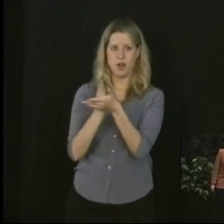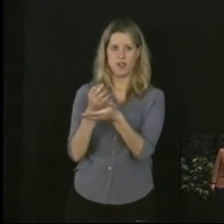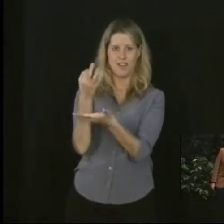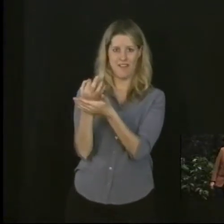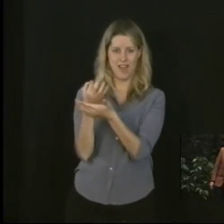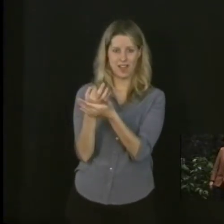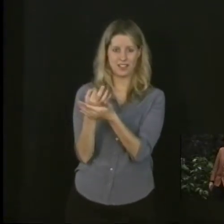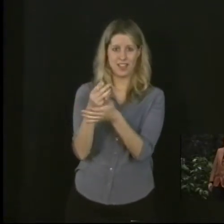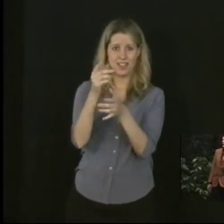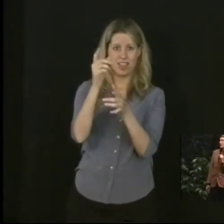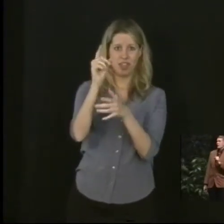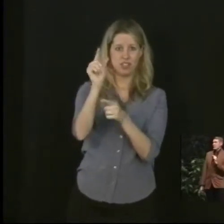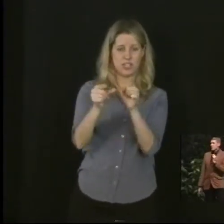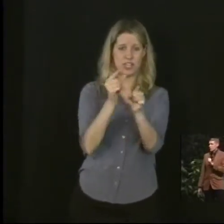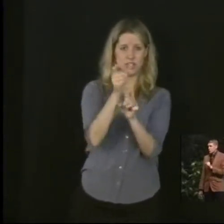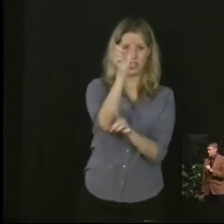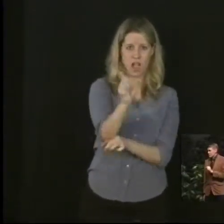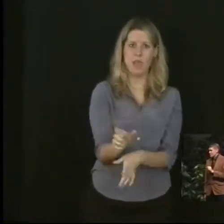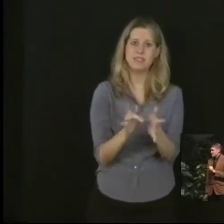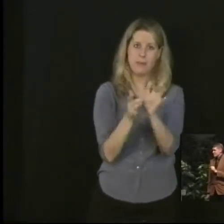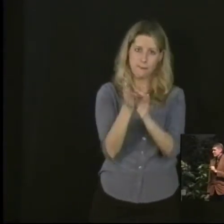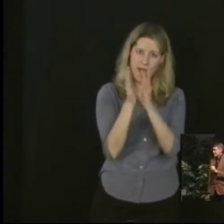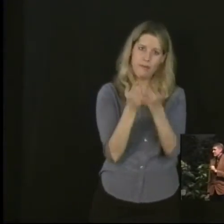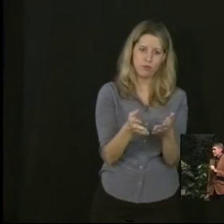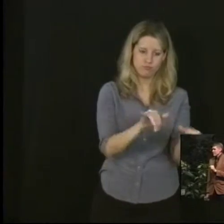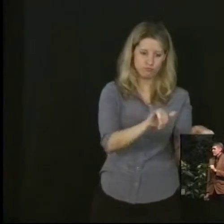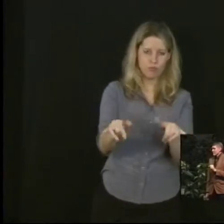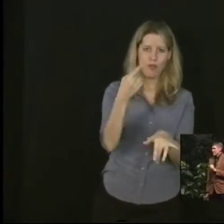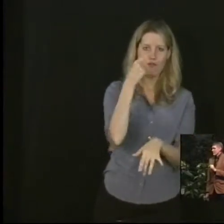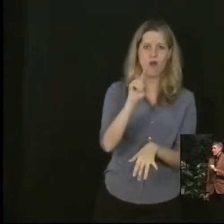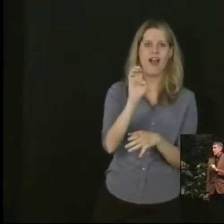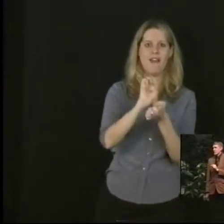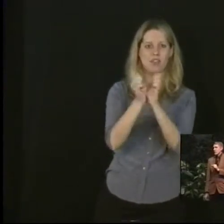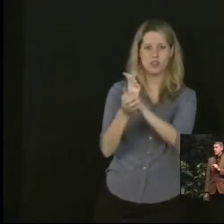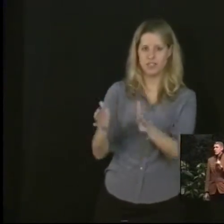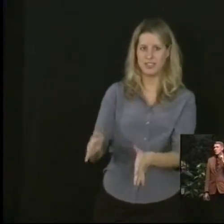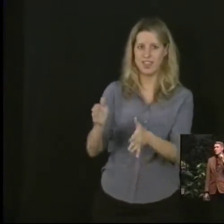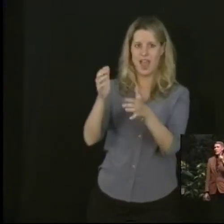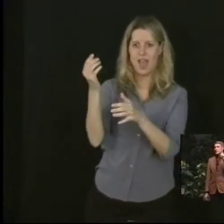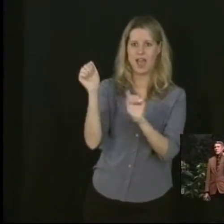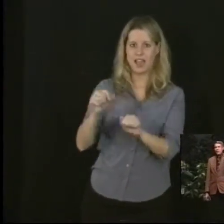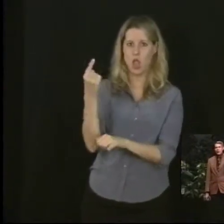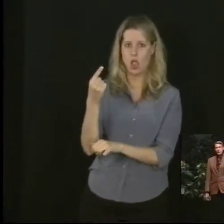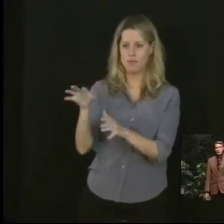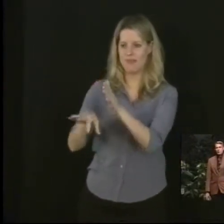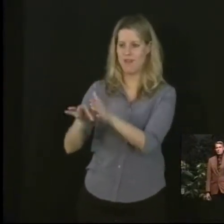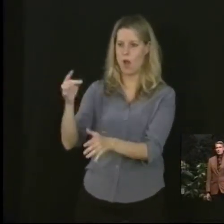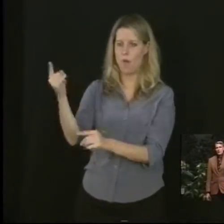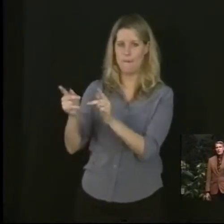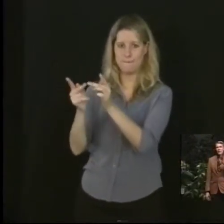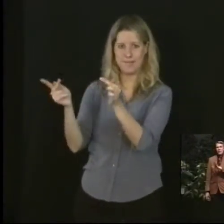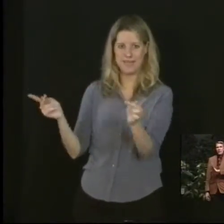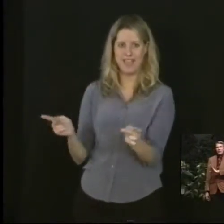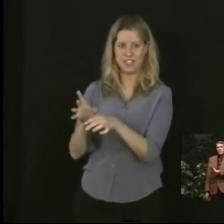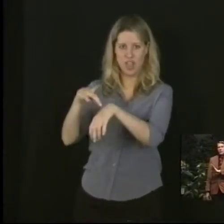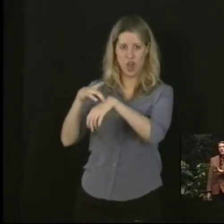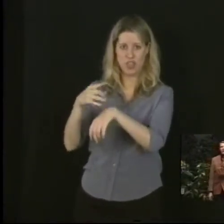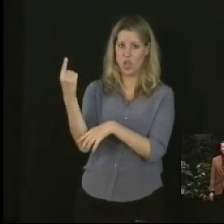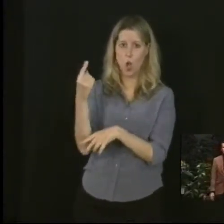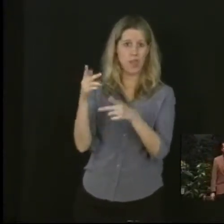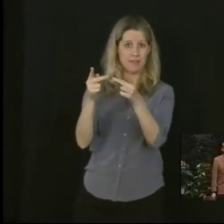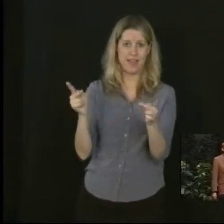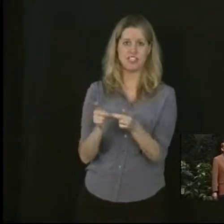geologic column is actually the Bible for the evolutionist. It can only be found one place on planet Earth. The only place you will